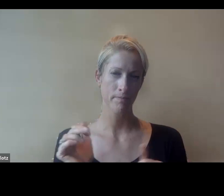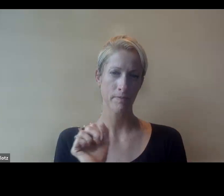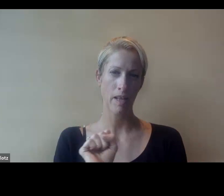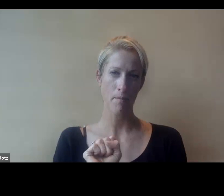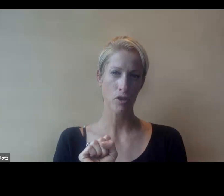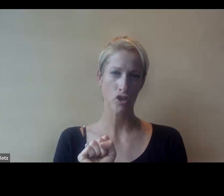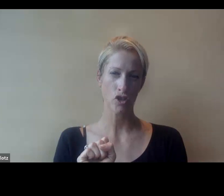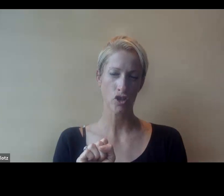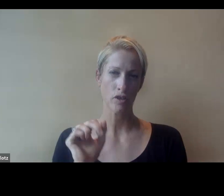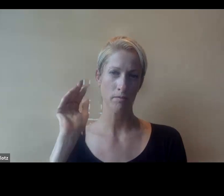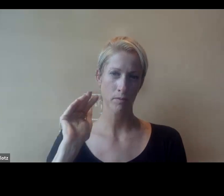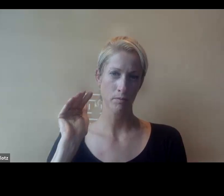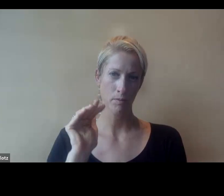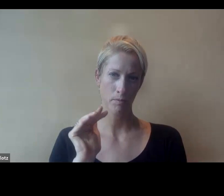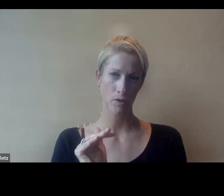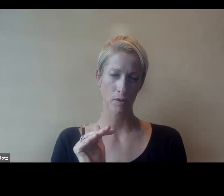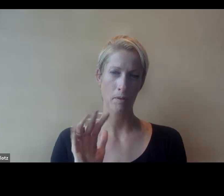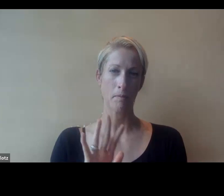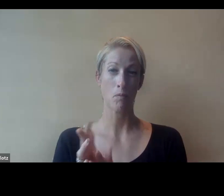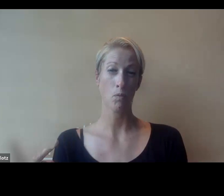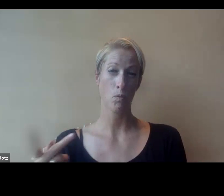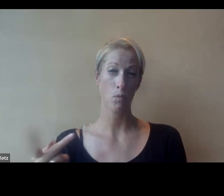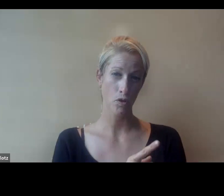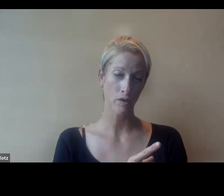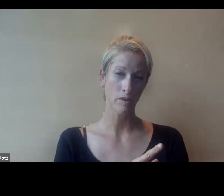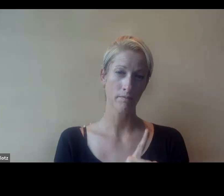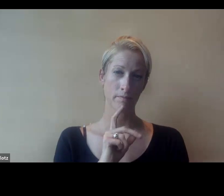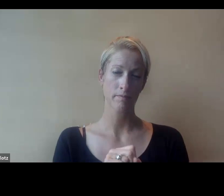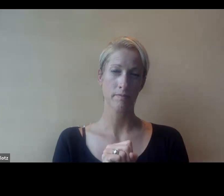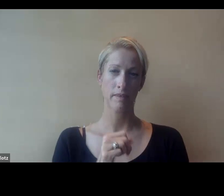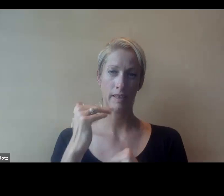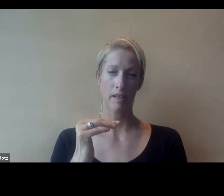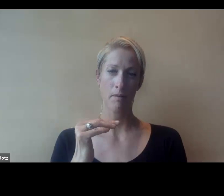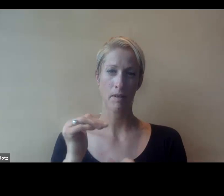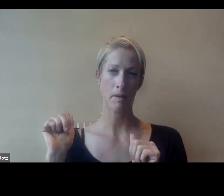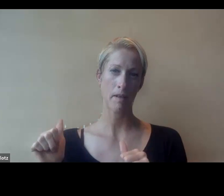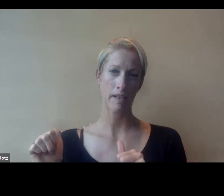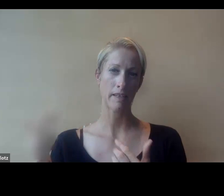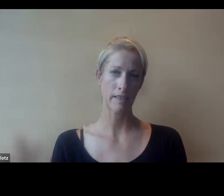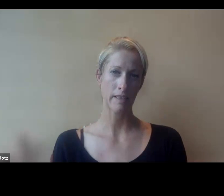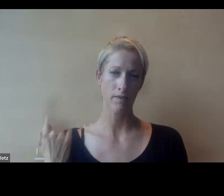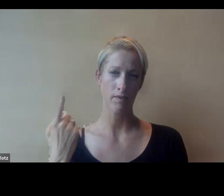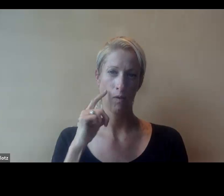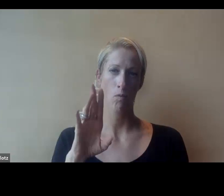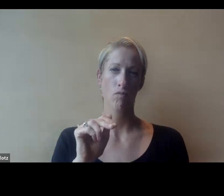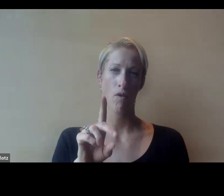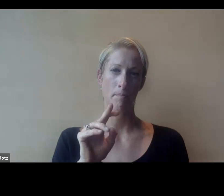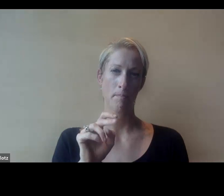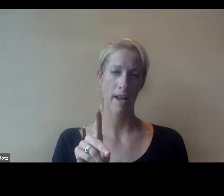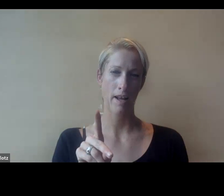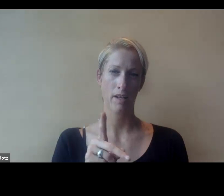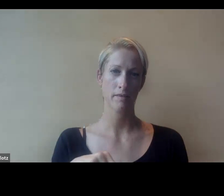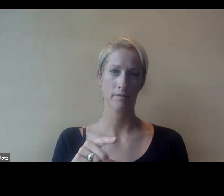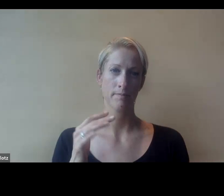just going to continue and become worse and essentially limit our ability to enable broadband, the